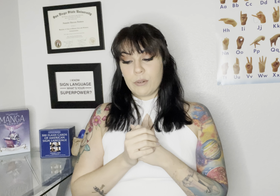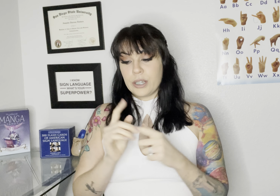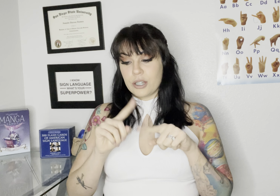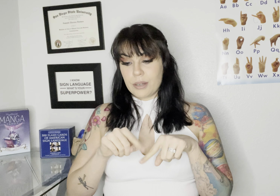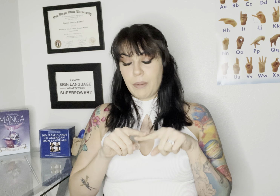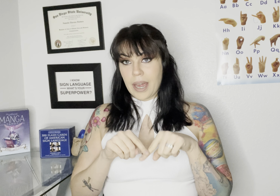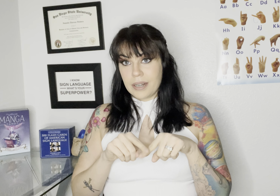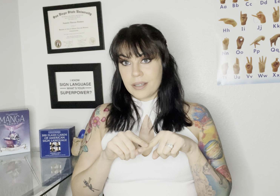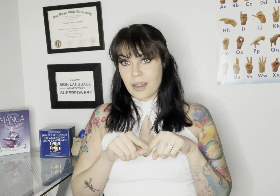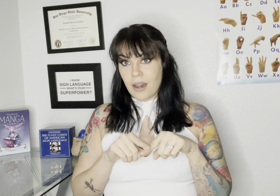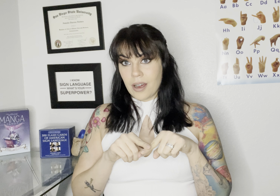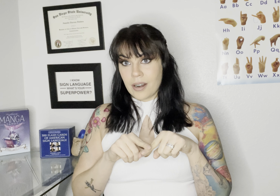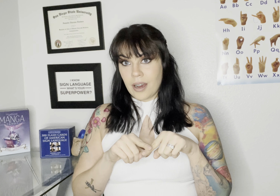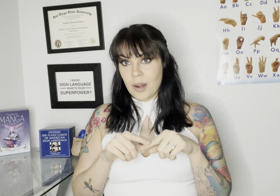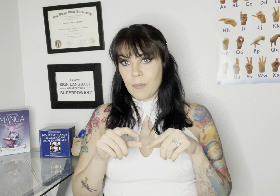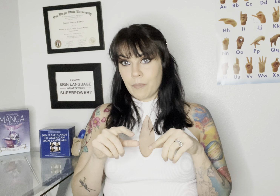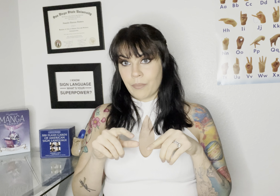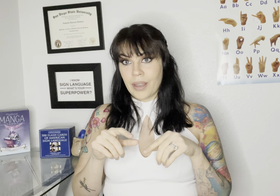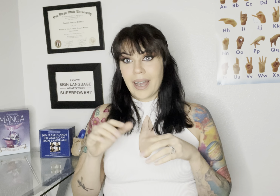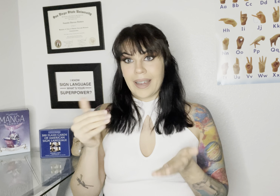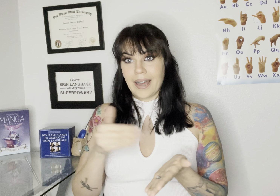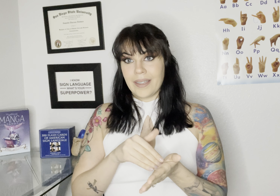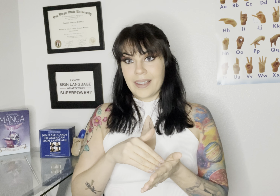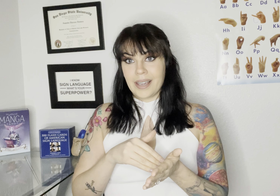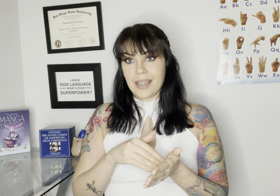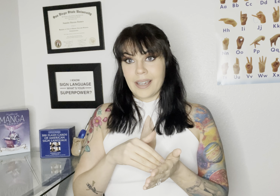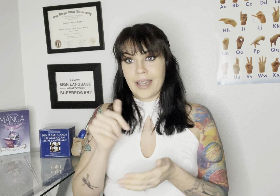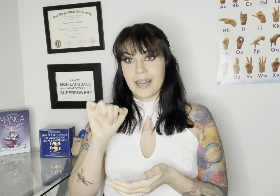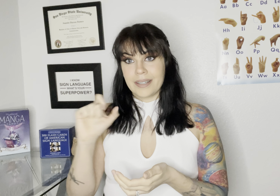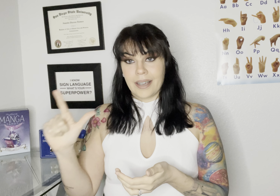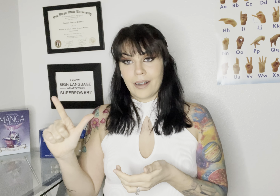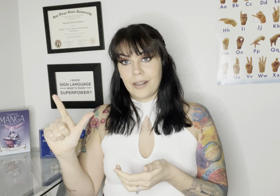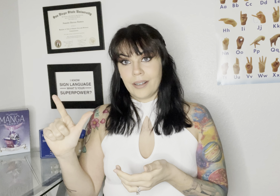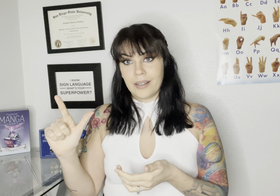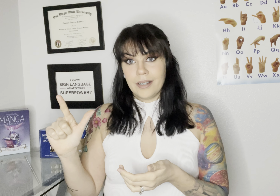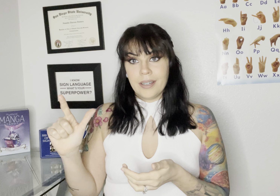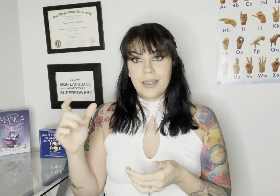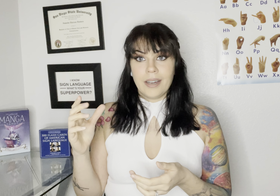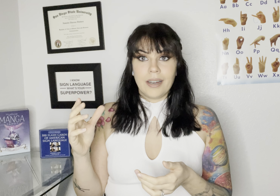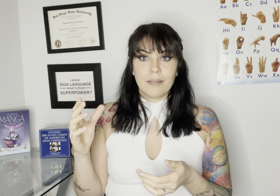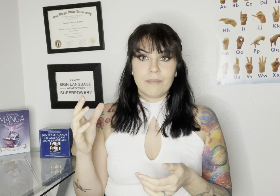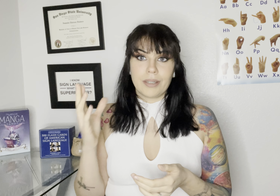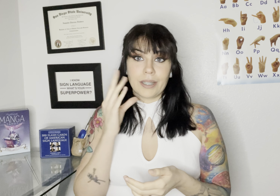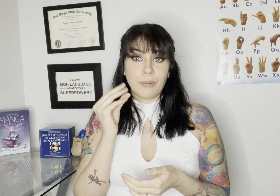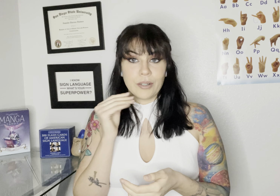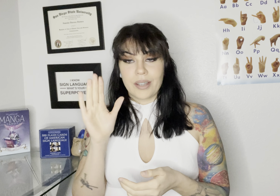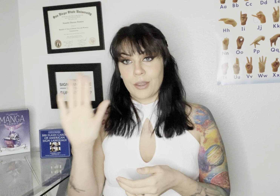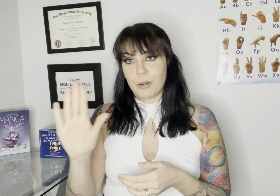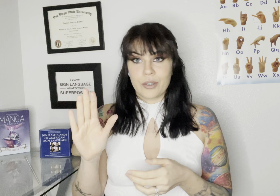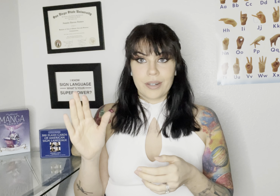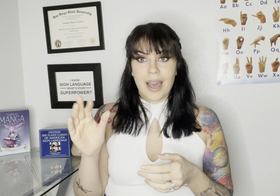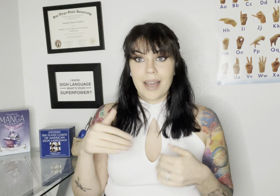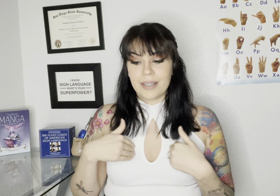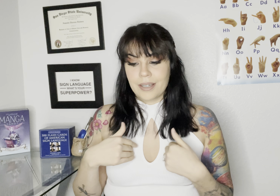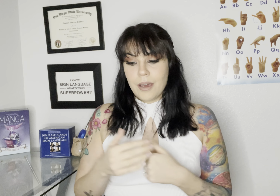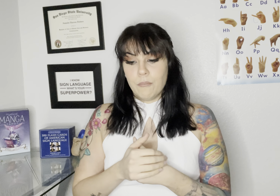just depends on, again, the ASL experience that the person has. But